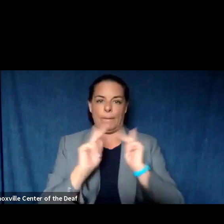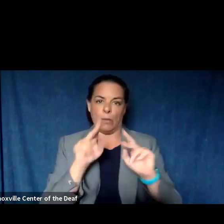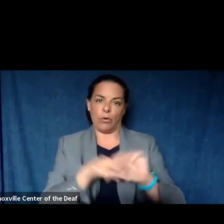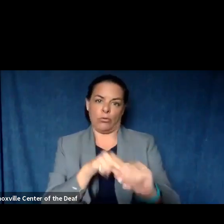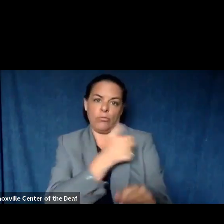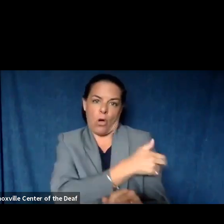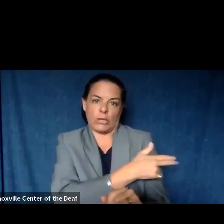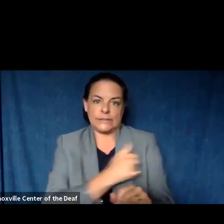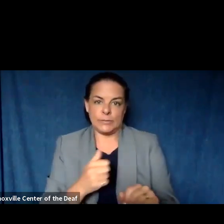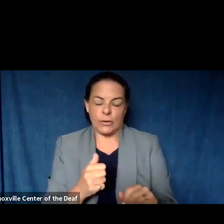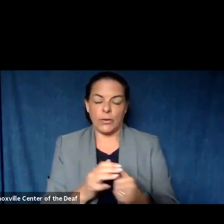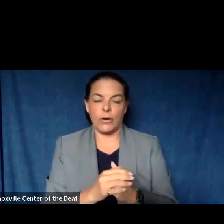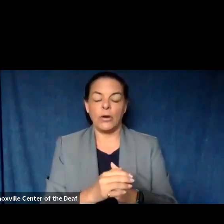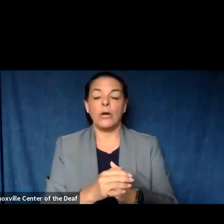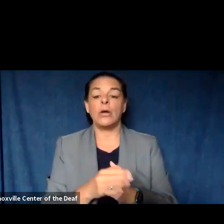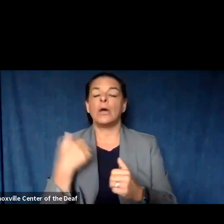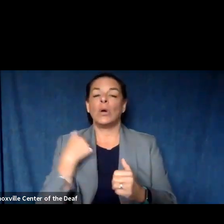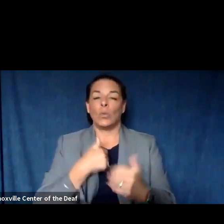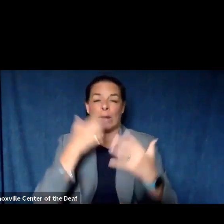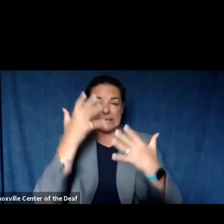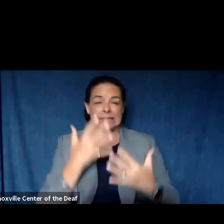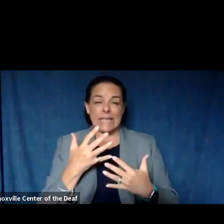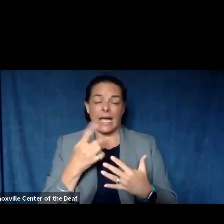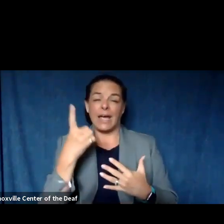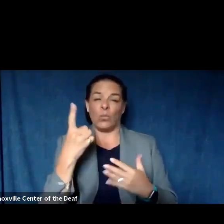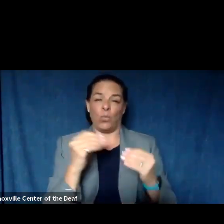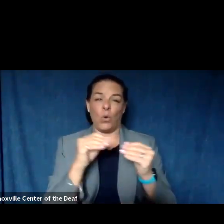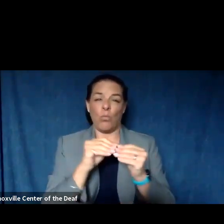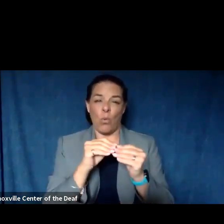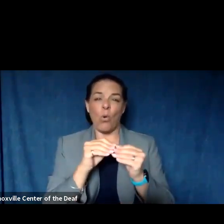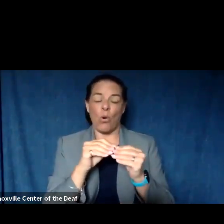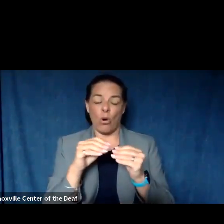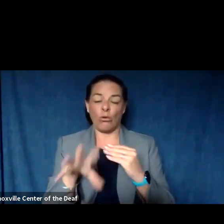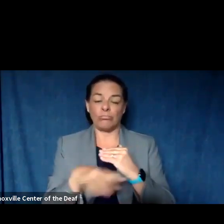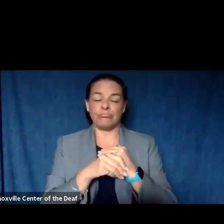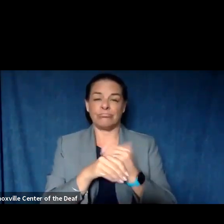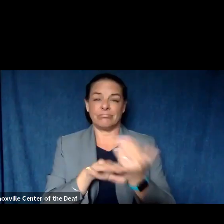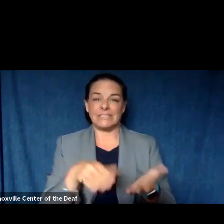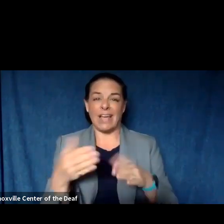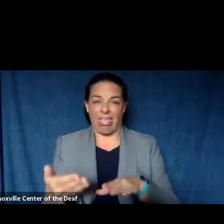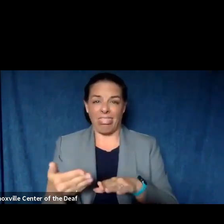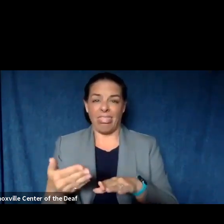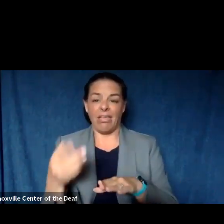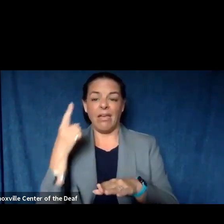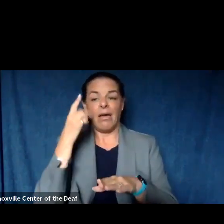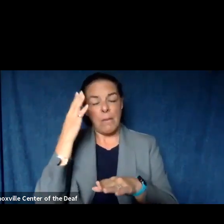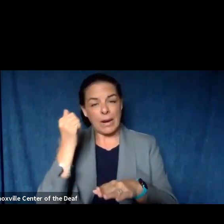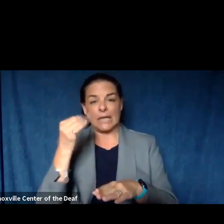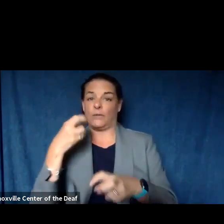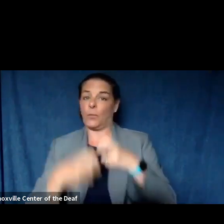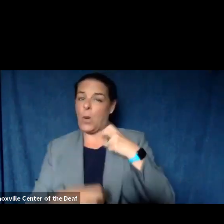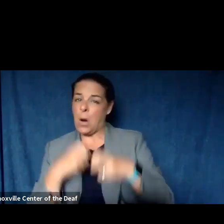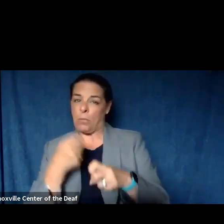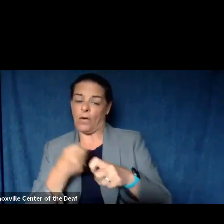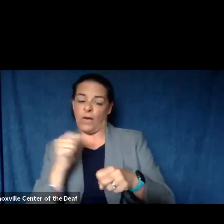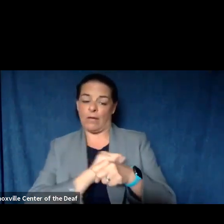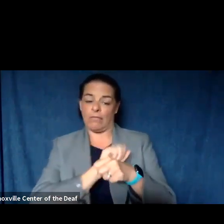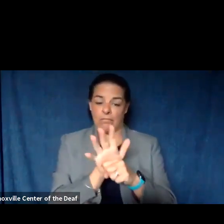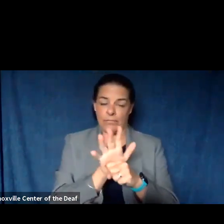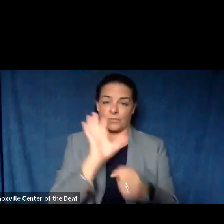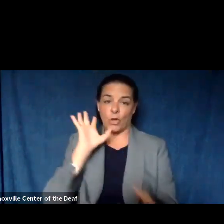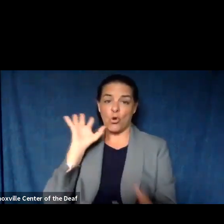We are saddened to report that we have had an additional death due to complications from COVID-19, bringing our total to